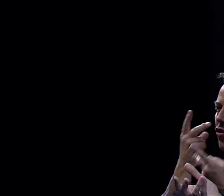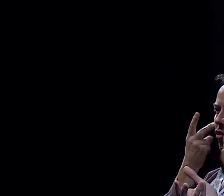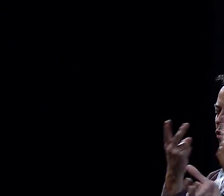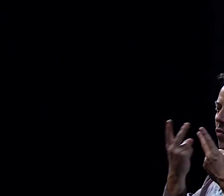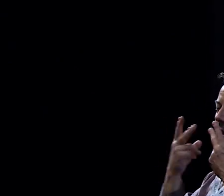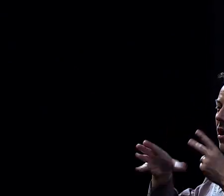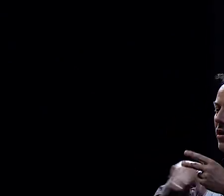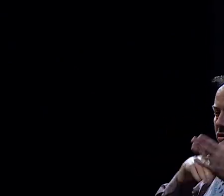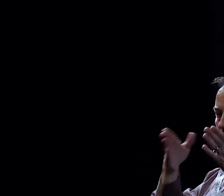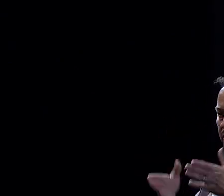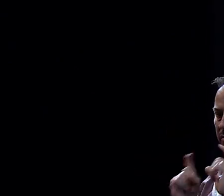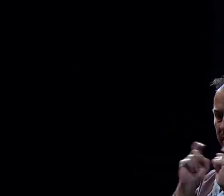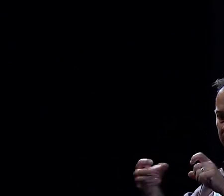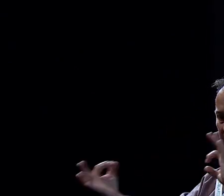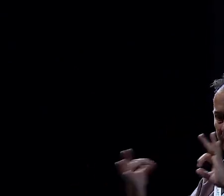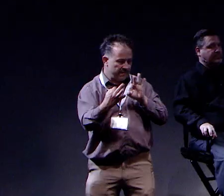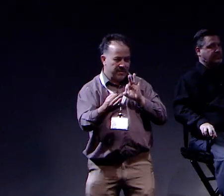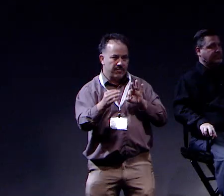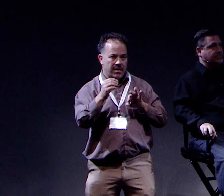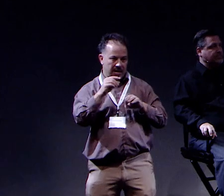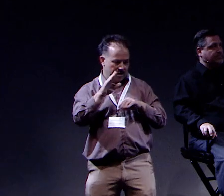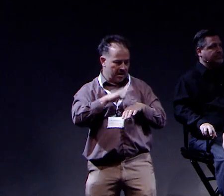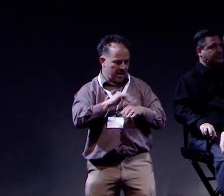giving his feedback on the narrative.